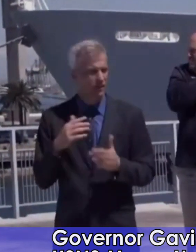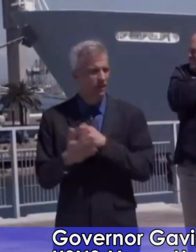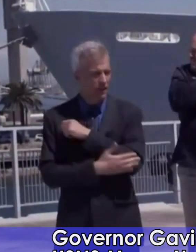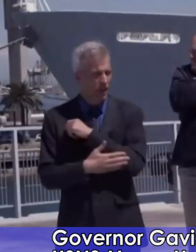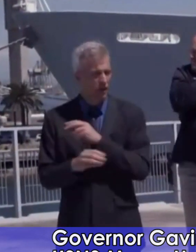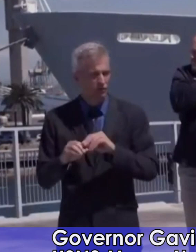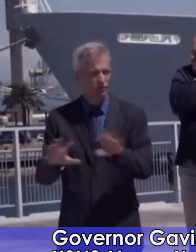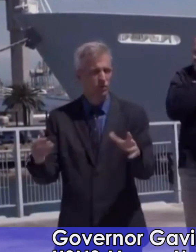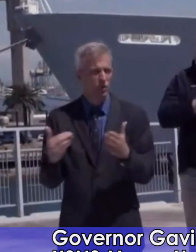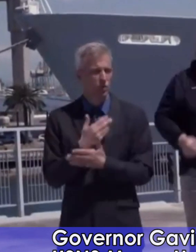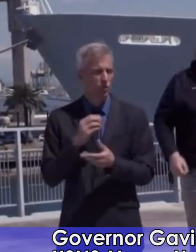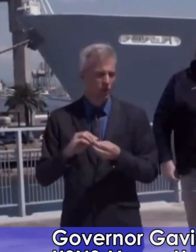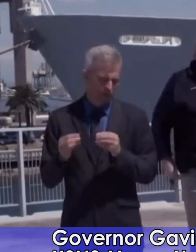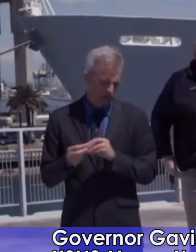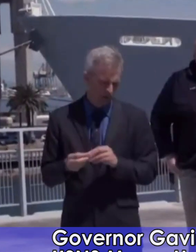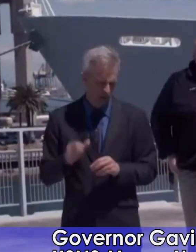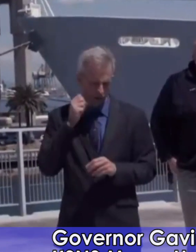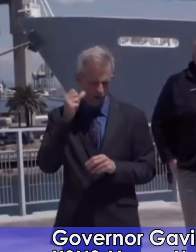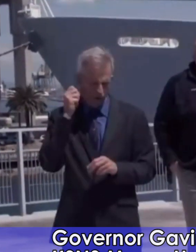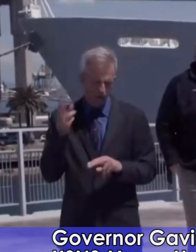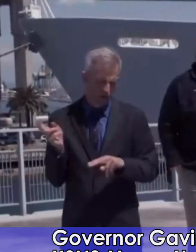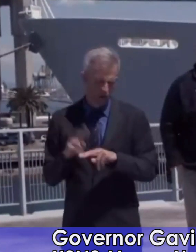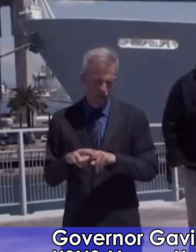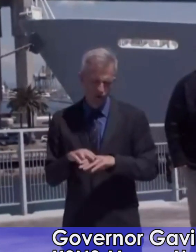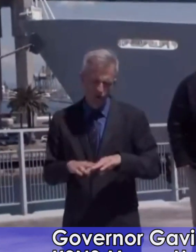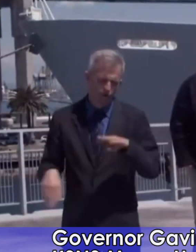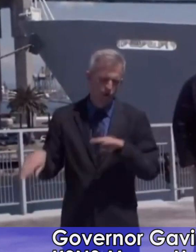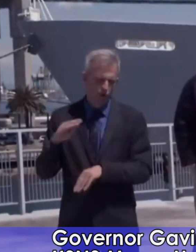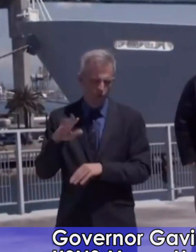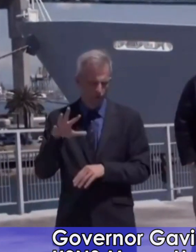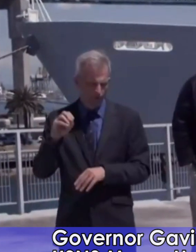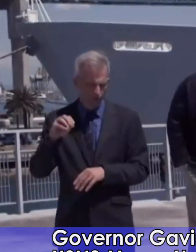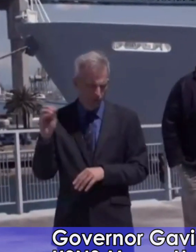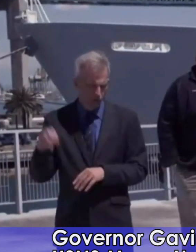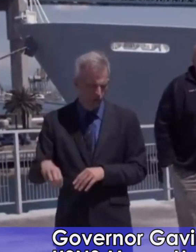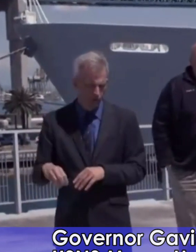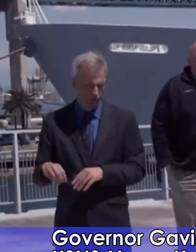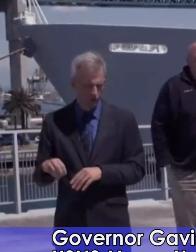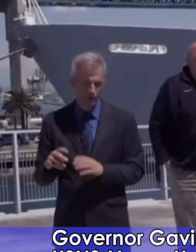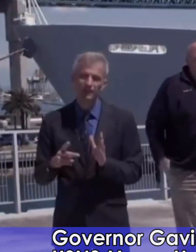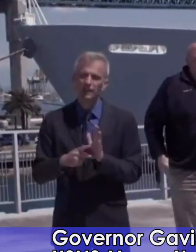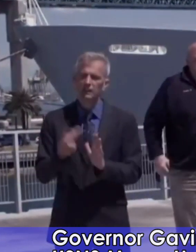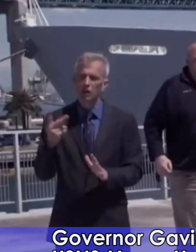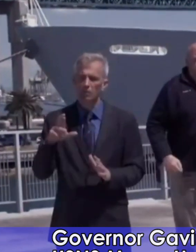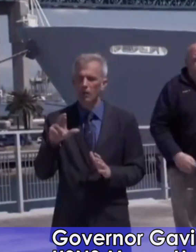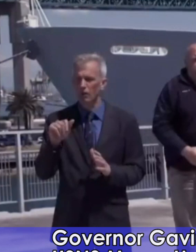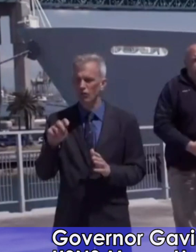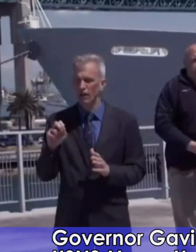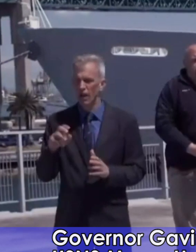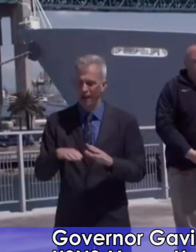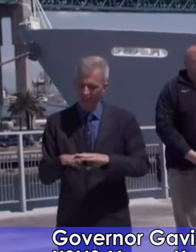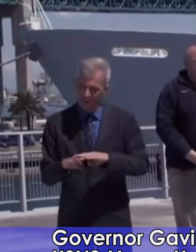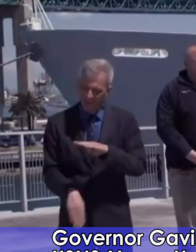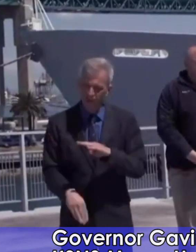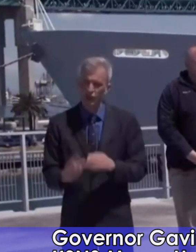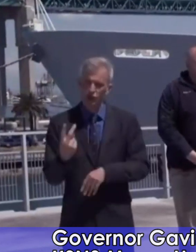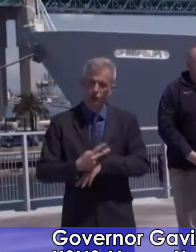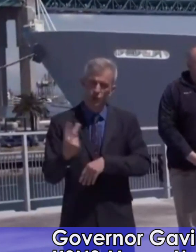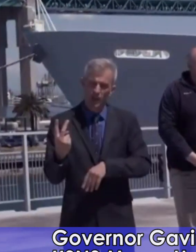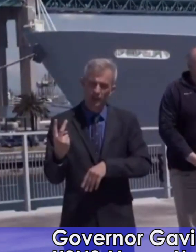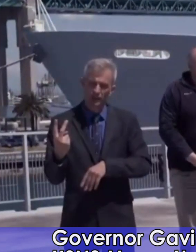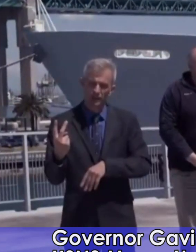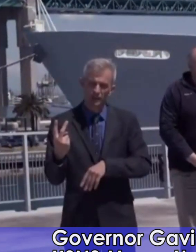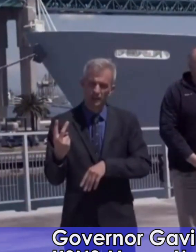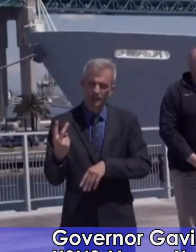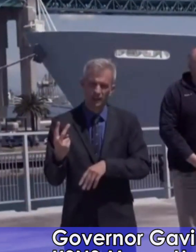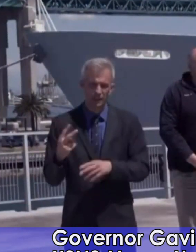county. Yesterday's increase, though, of over 50% would, of course, have a doubling rate of less than 2 days. By that measure,